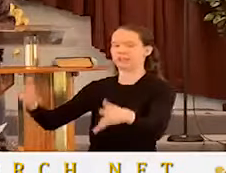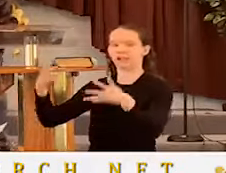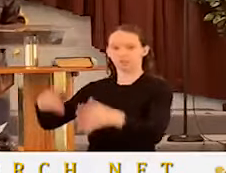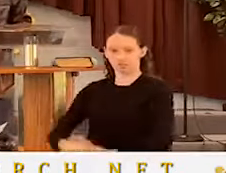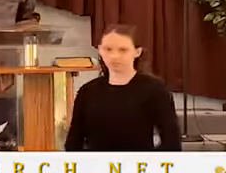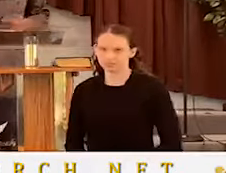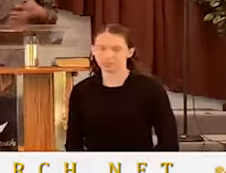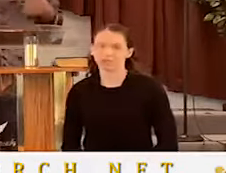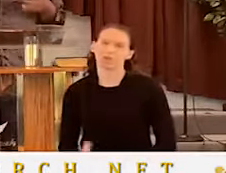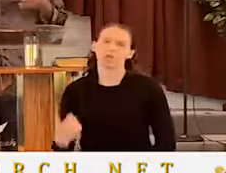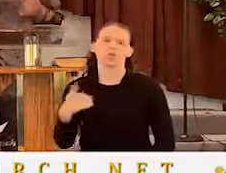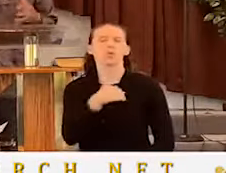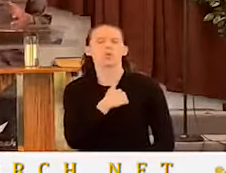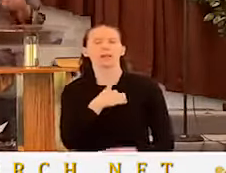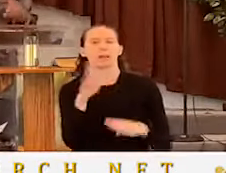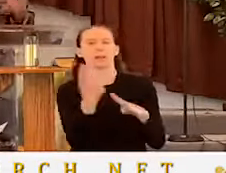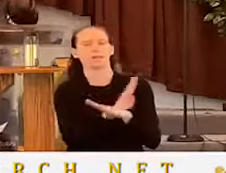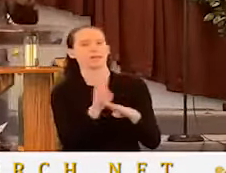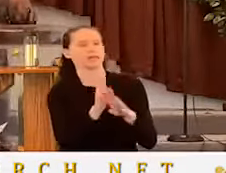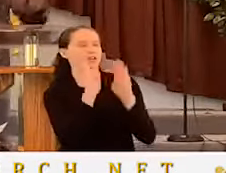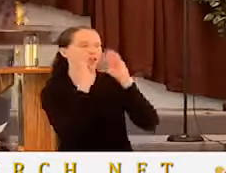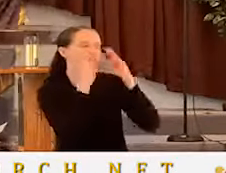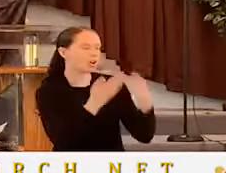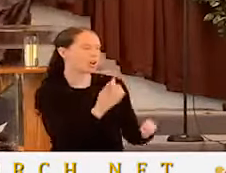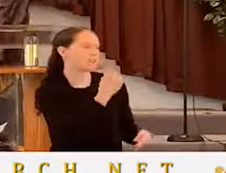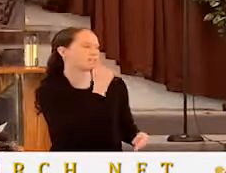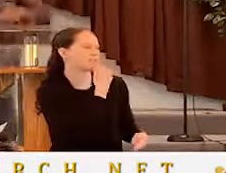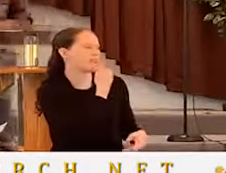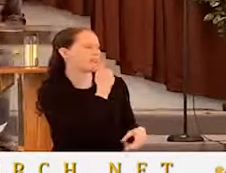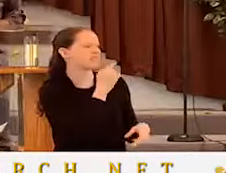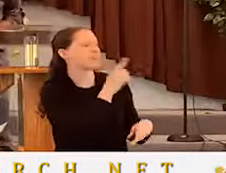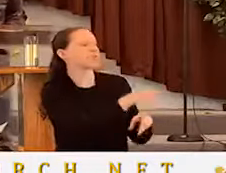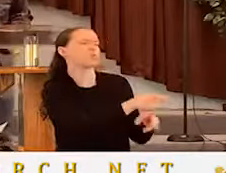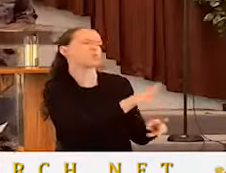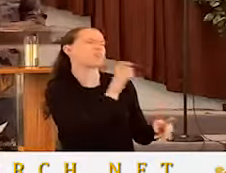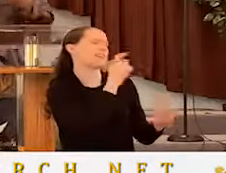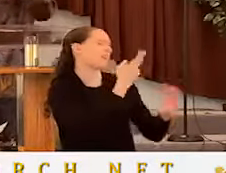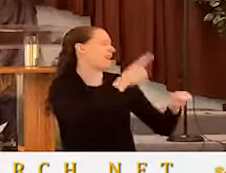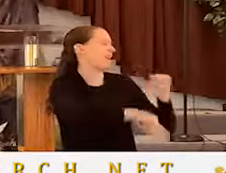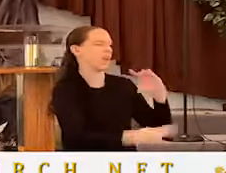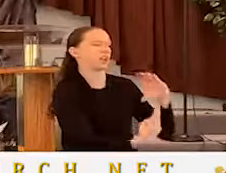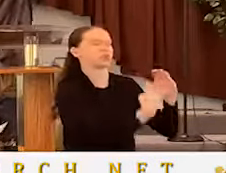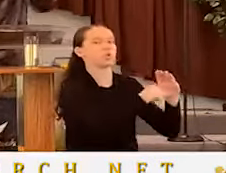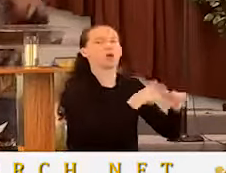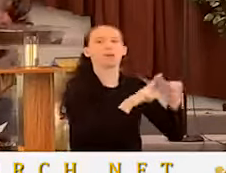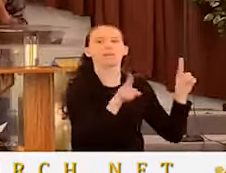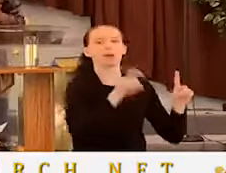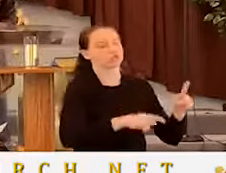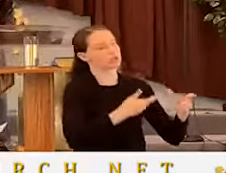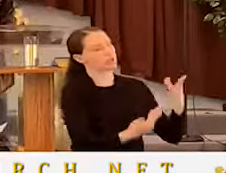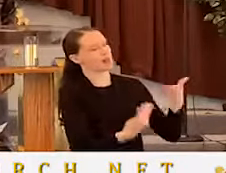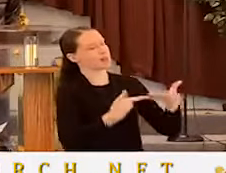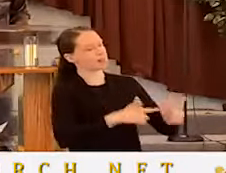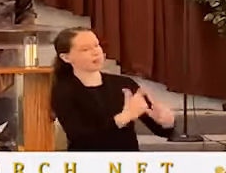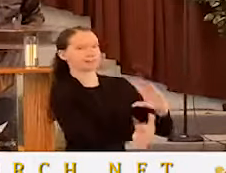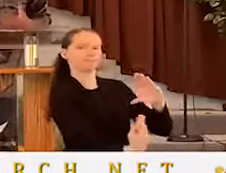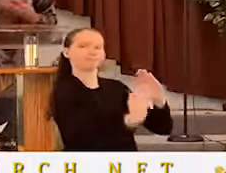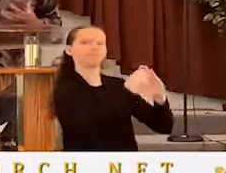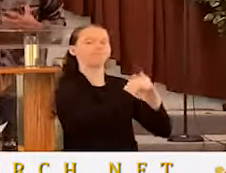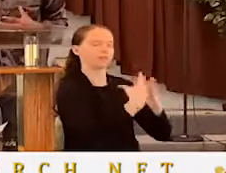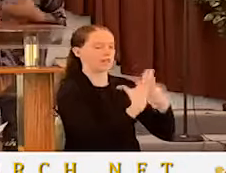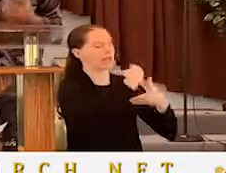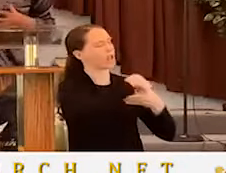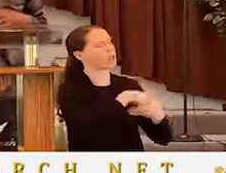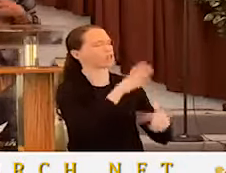throwing the Gentiles, we're so busy throwing the world out the church, when we should be letting them in the church.